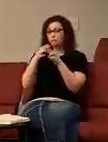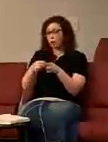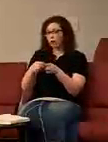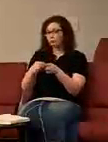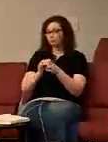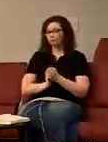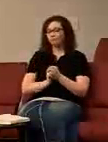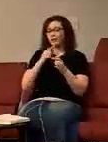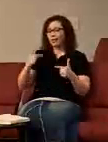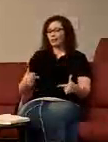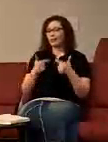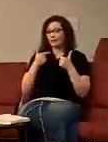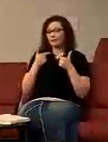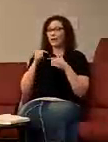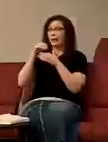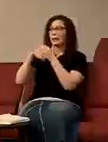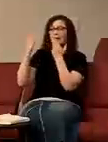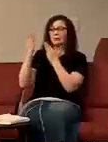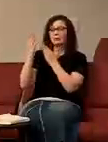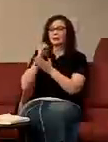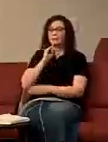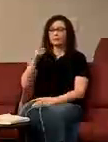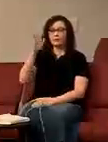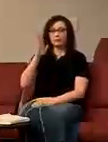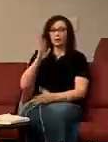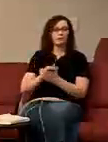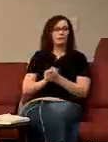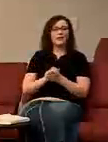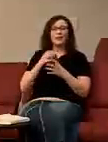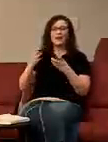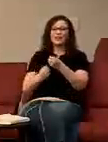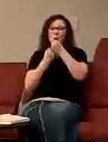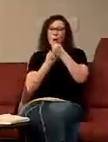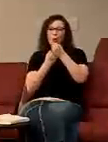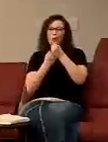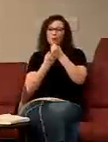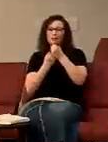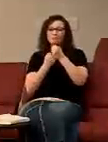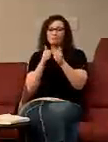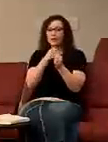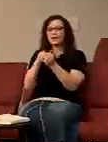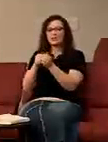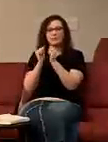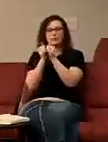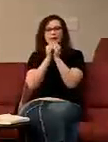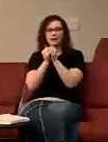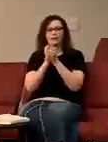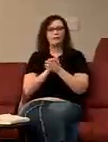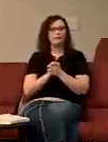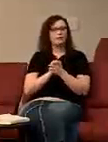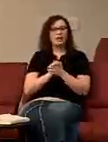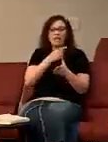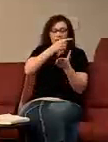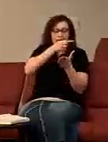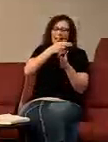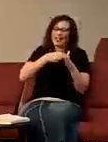is life. It's God. Amen. Is actually holding each cell together. If I cut myself, I don't